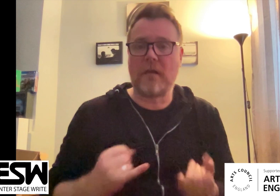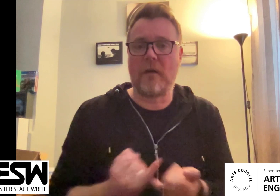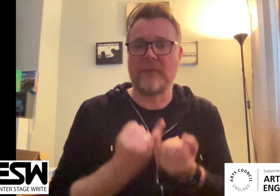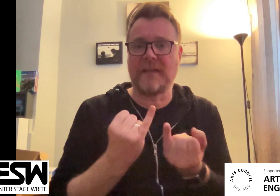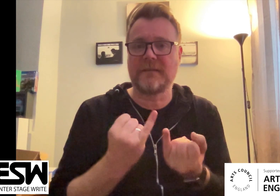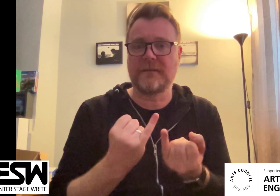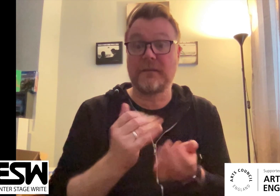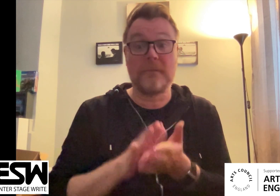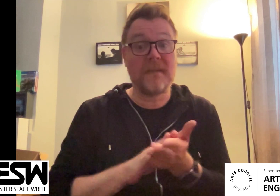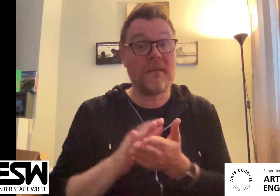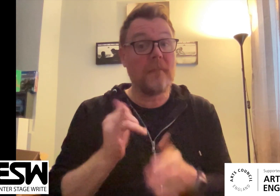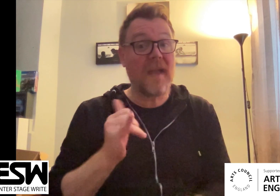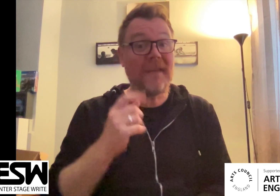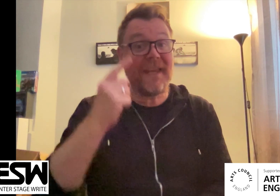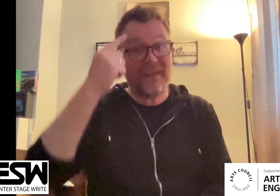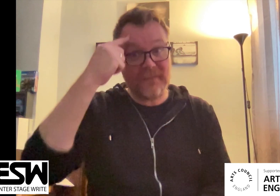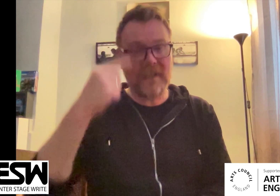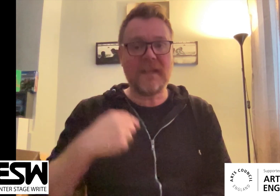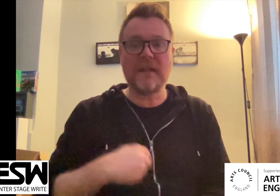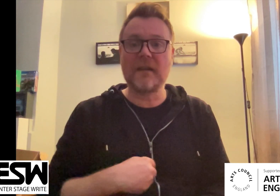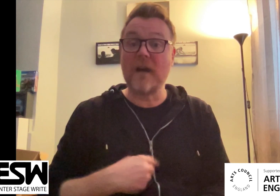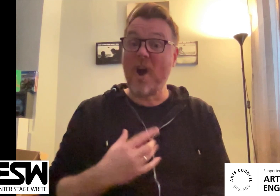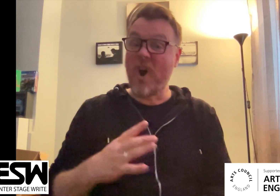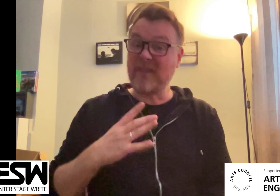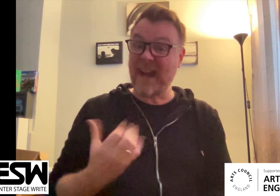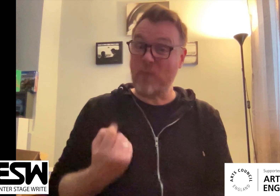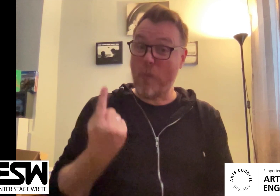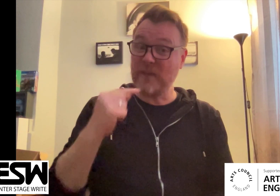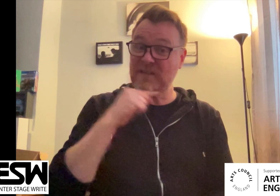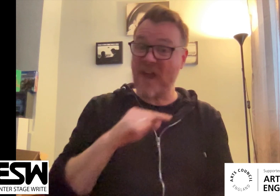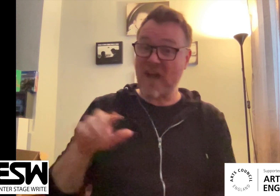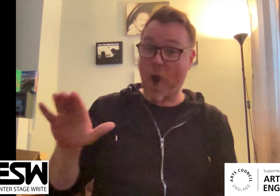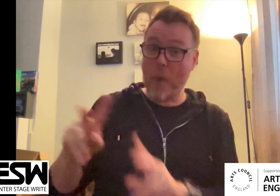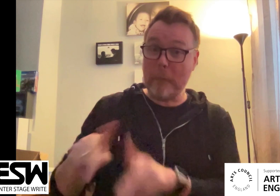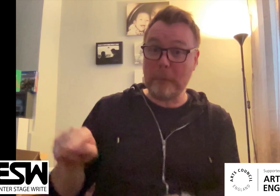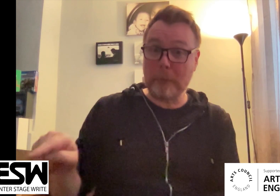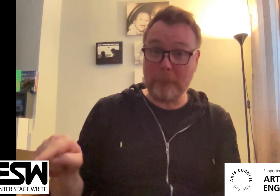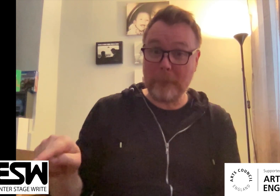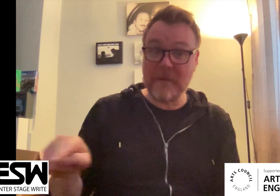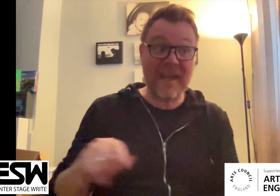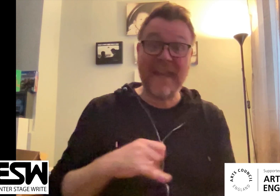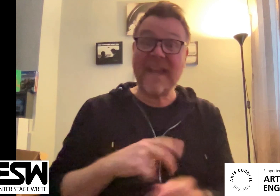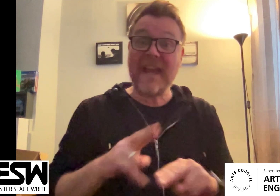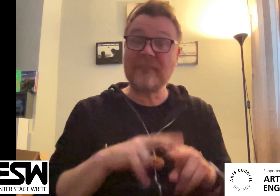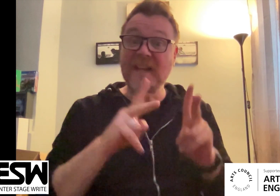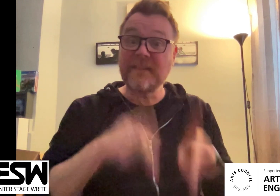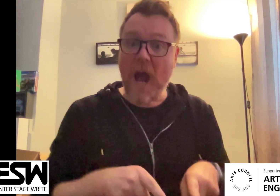But he's also going to have an internal conflict. So maybe he's thinking, I've got a son at home already. If I